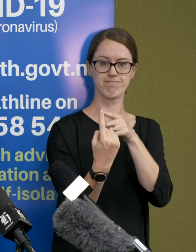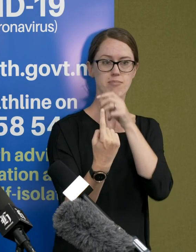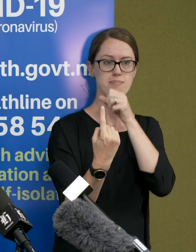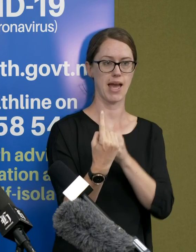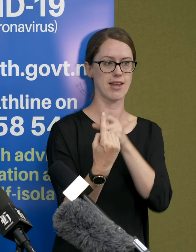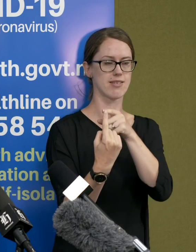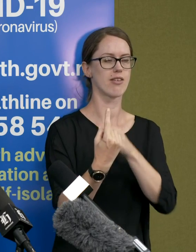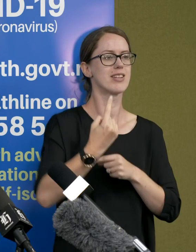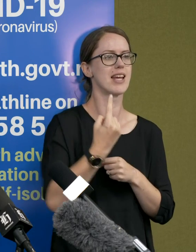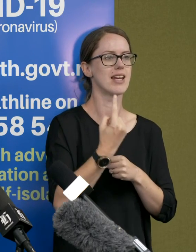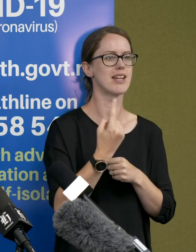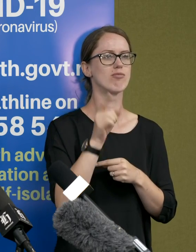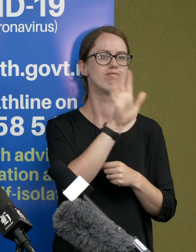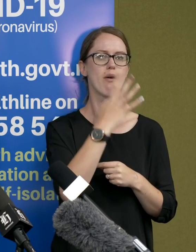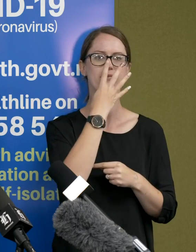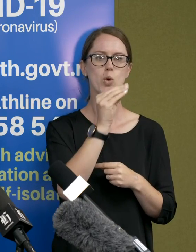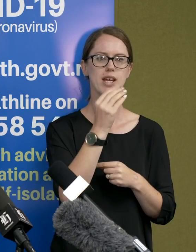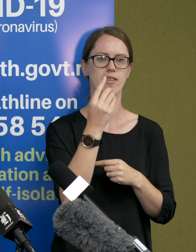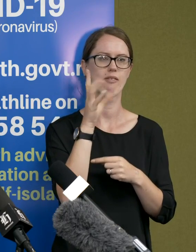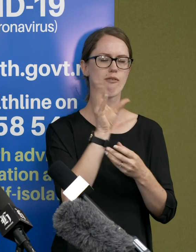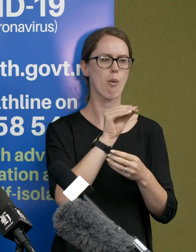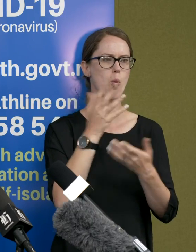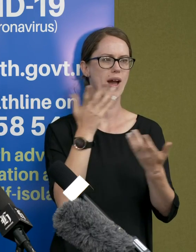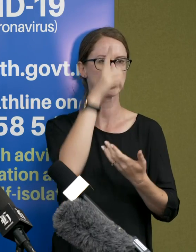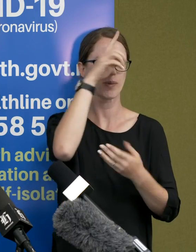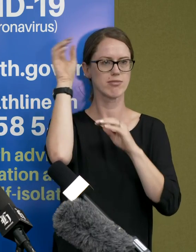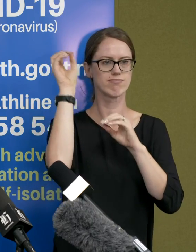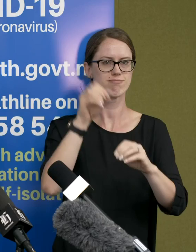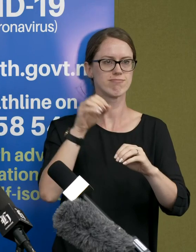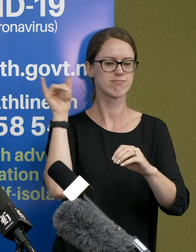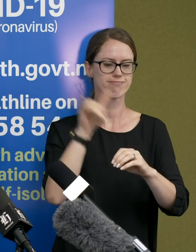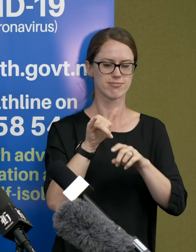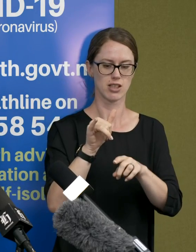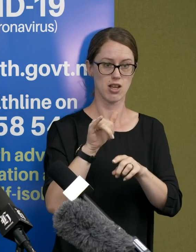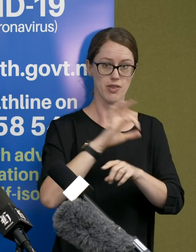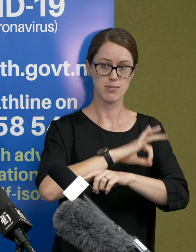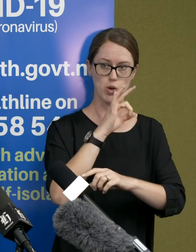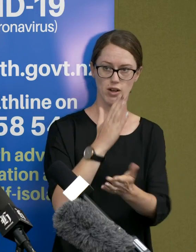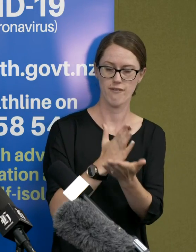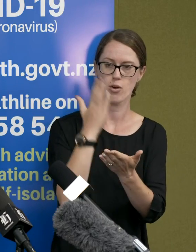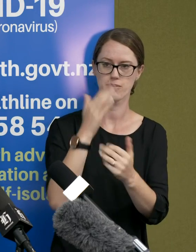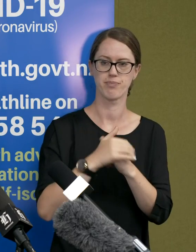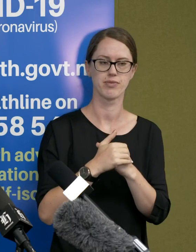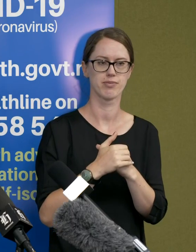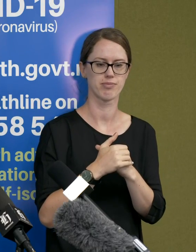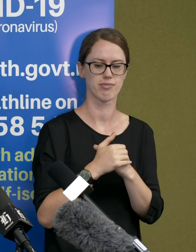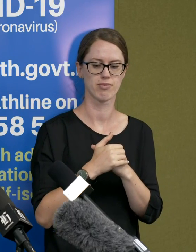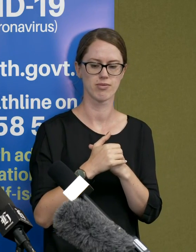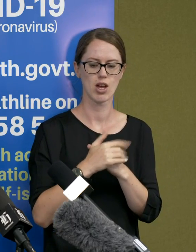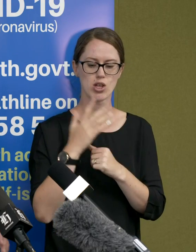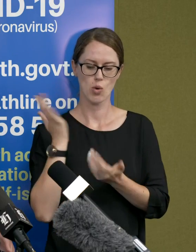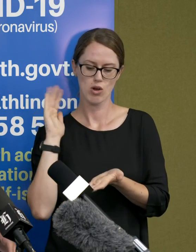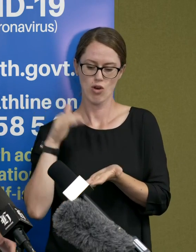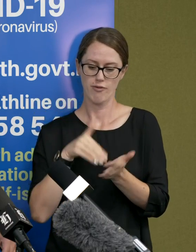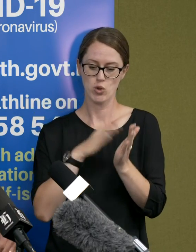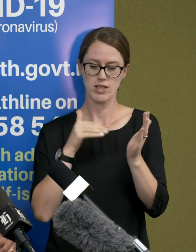of the Dunedin man in his 40s, recently returned from Germany, was confirmed just this morning. It was 5 days after the man